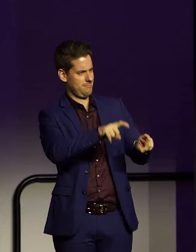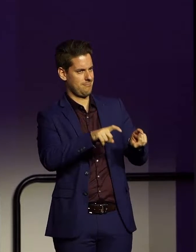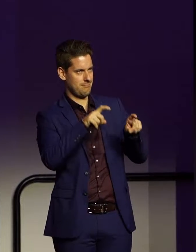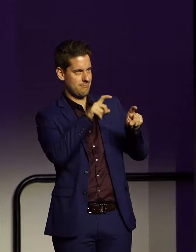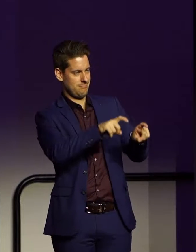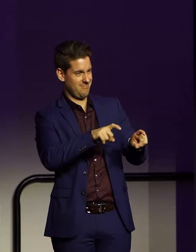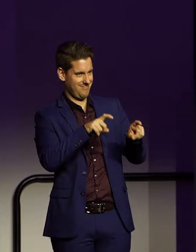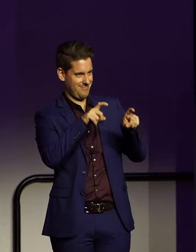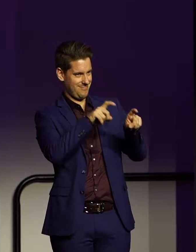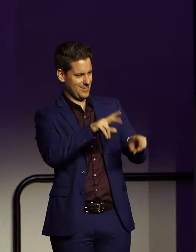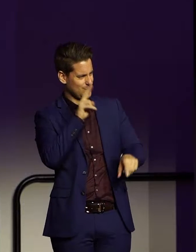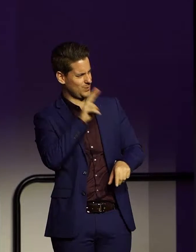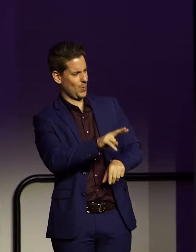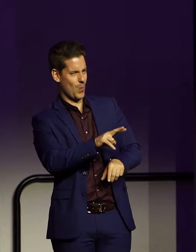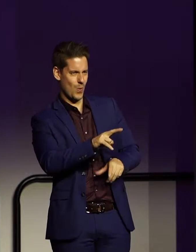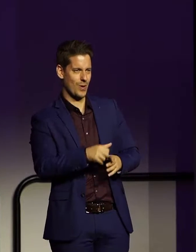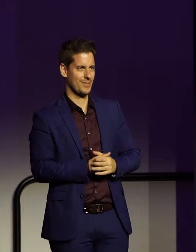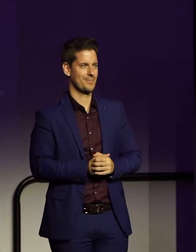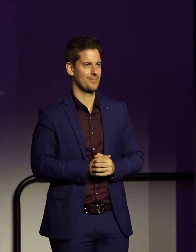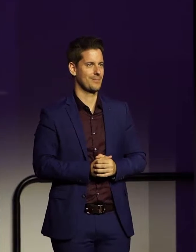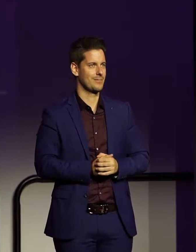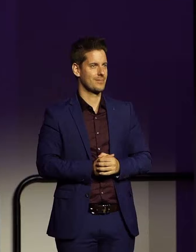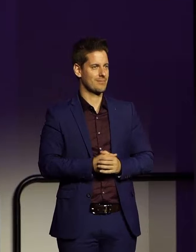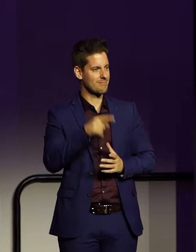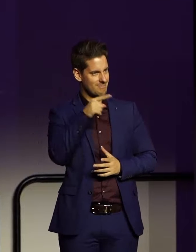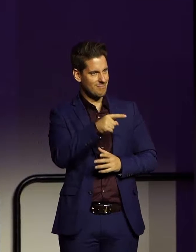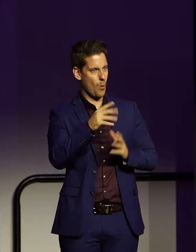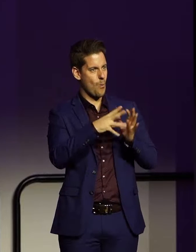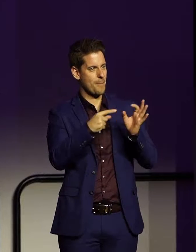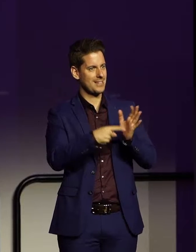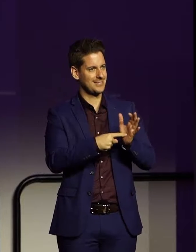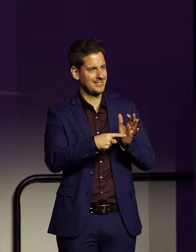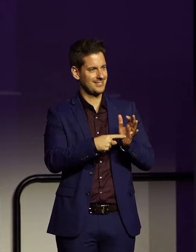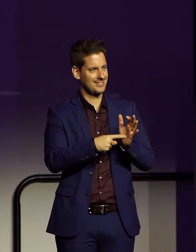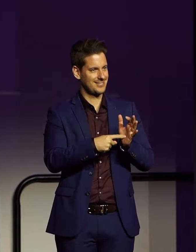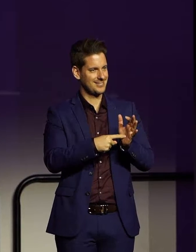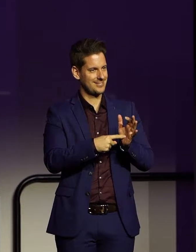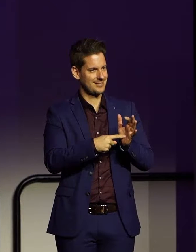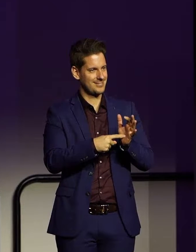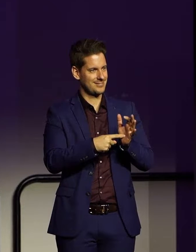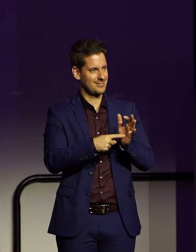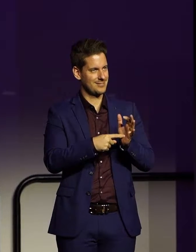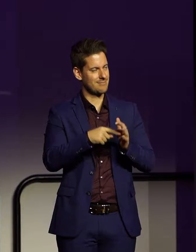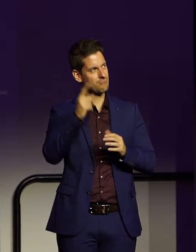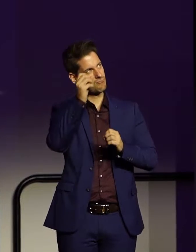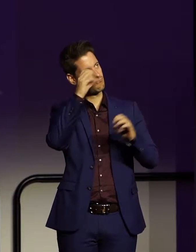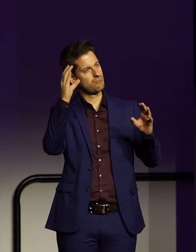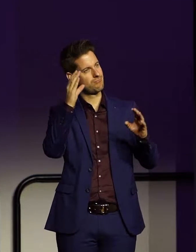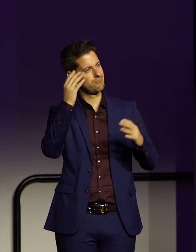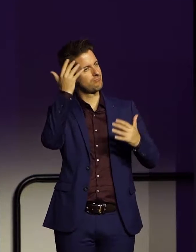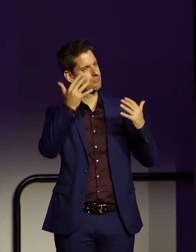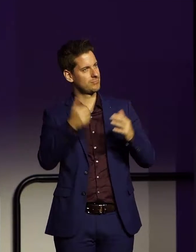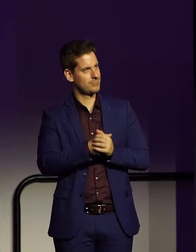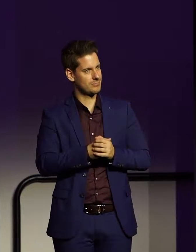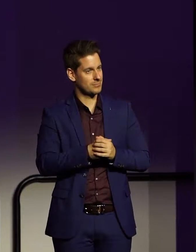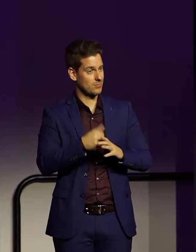on its own for a decade and a half. It's a Wombat, and somebody has an idea.